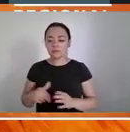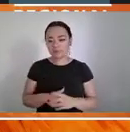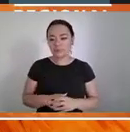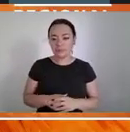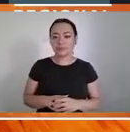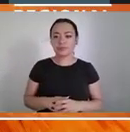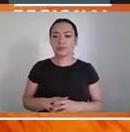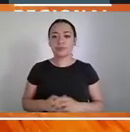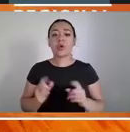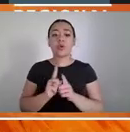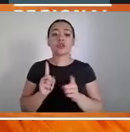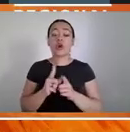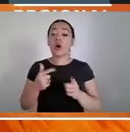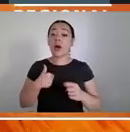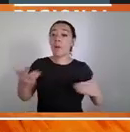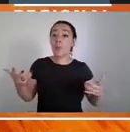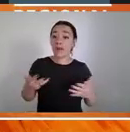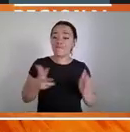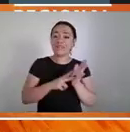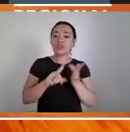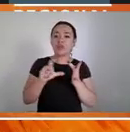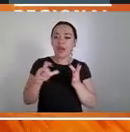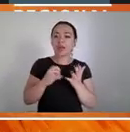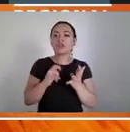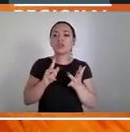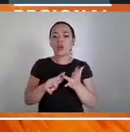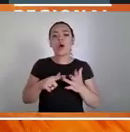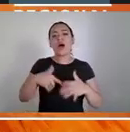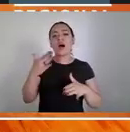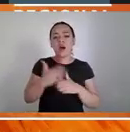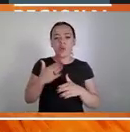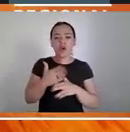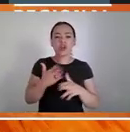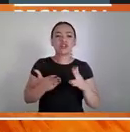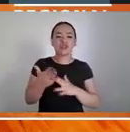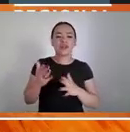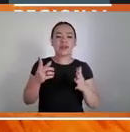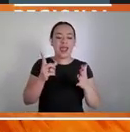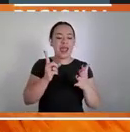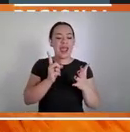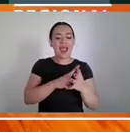Please note that I'm based in Victoria, so I work during Australian Eastern Daylight Savings Time.